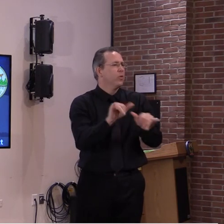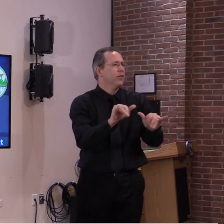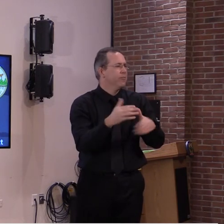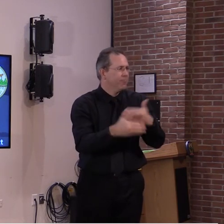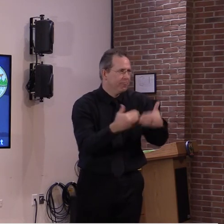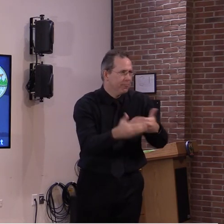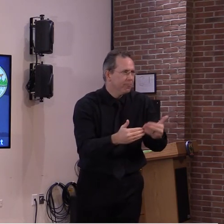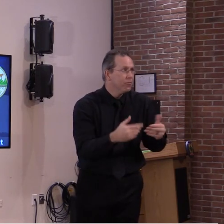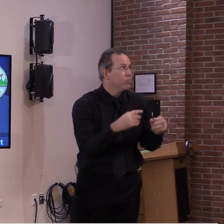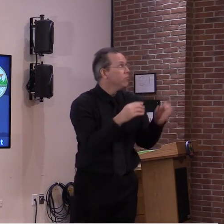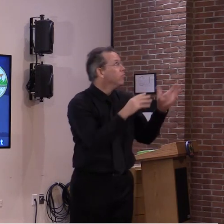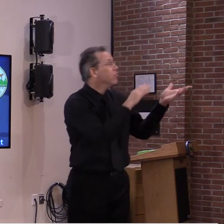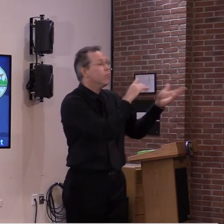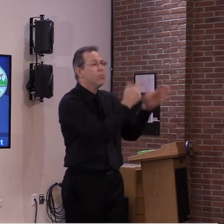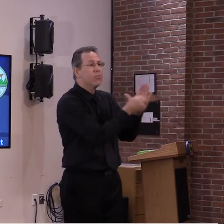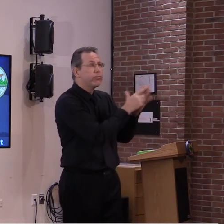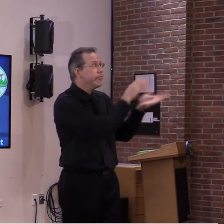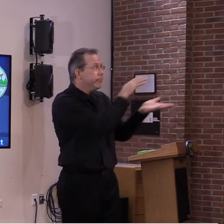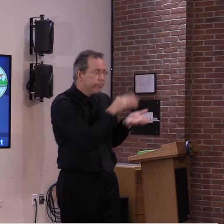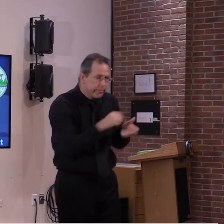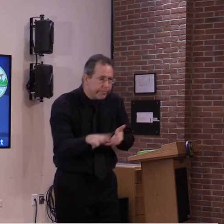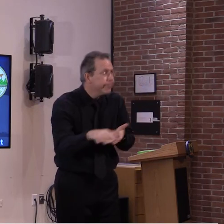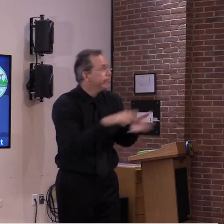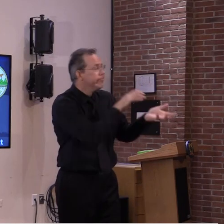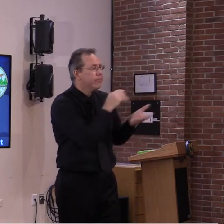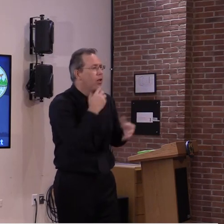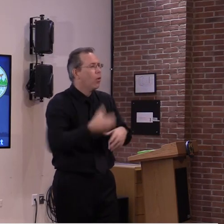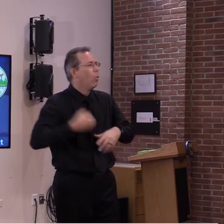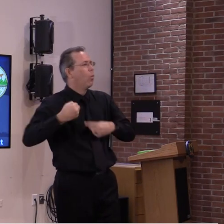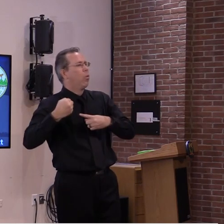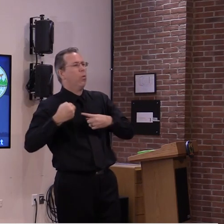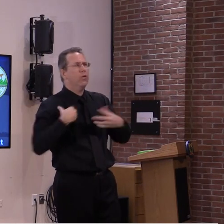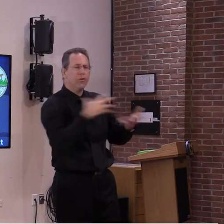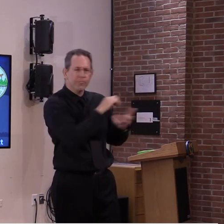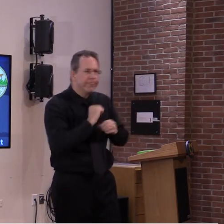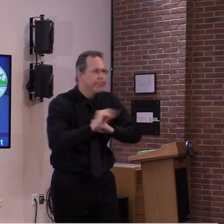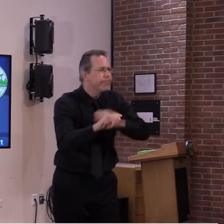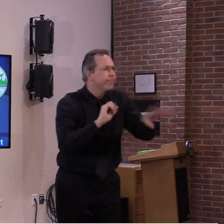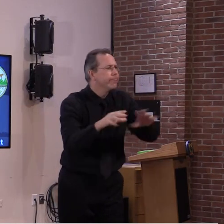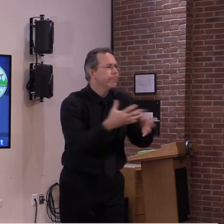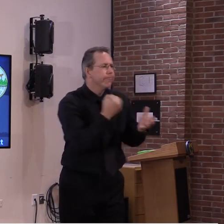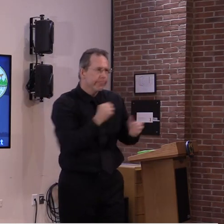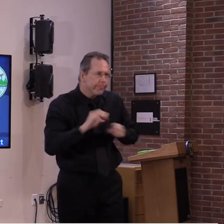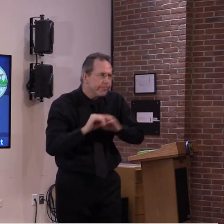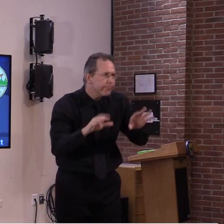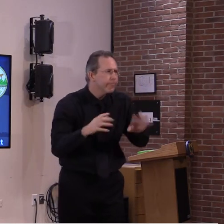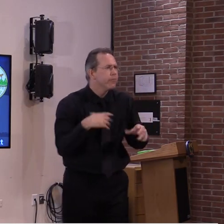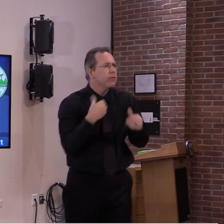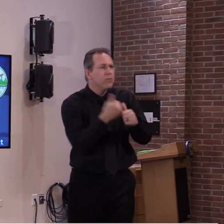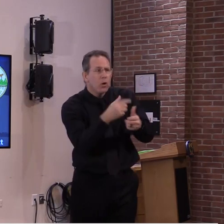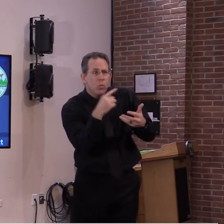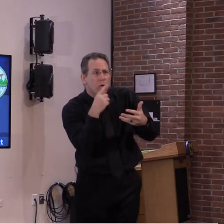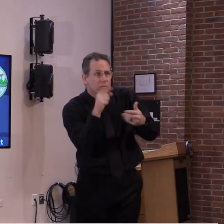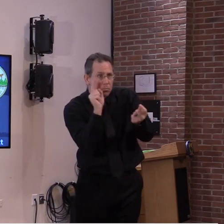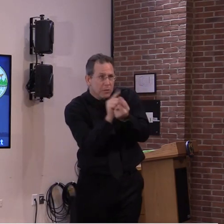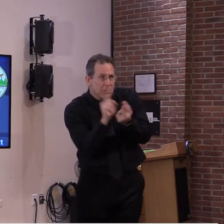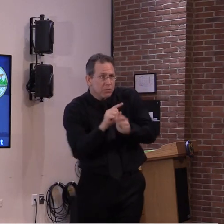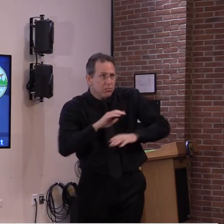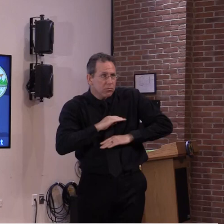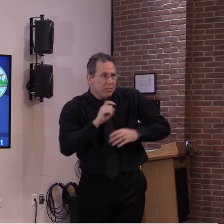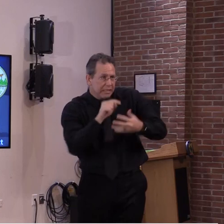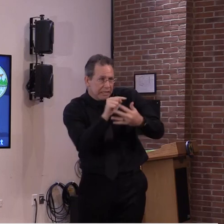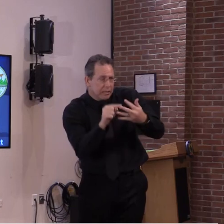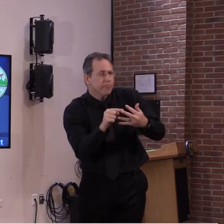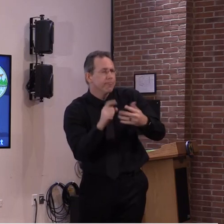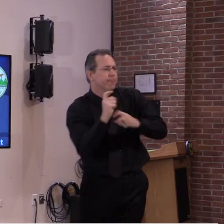absolutely right. As soon as we get out of phase 1A and into the community vaccination program that we all